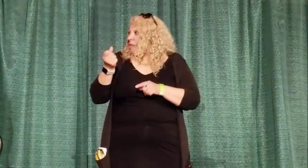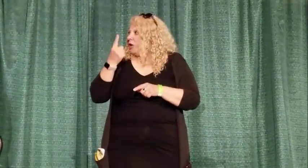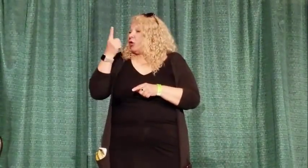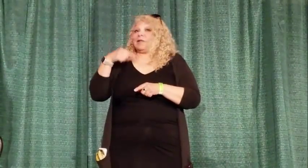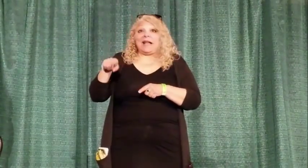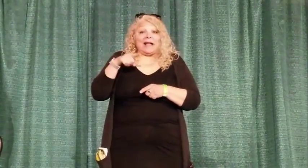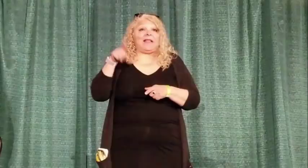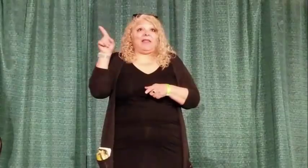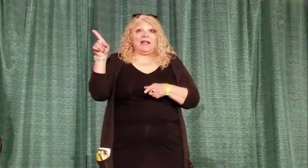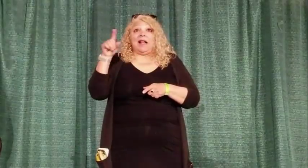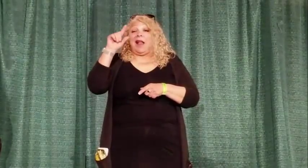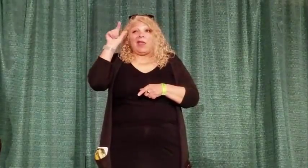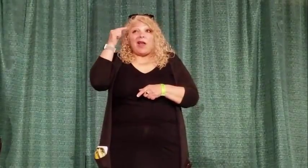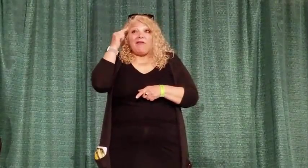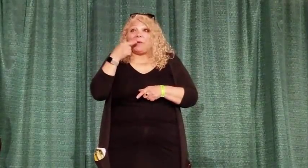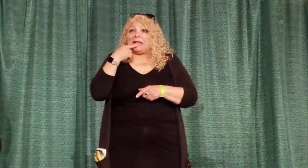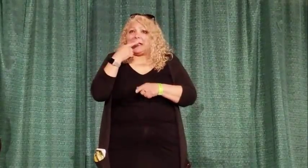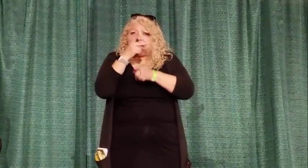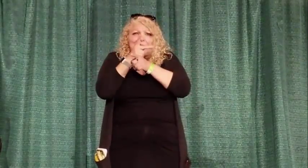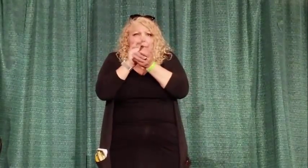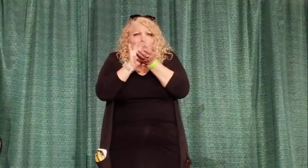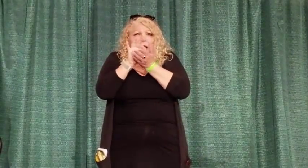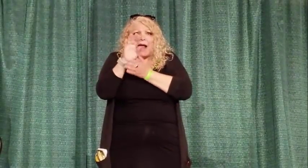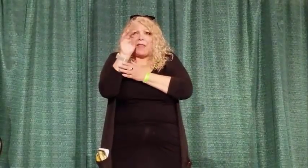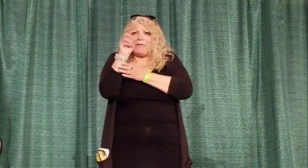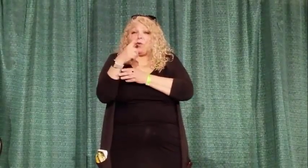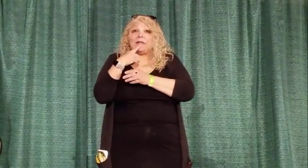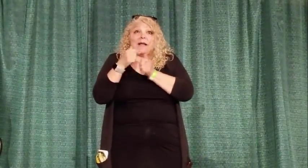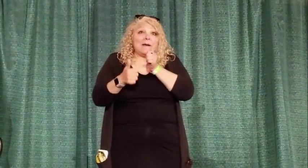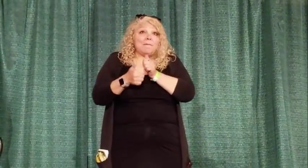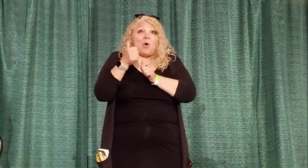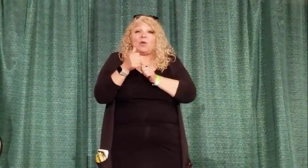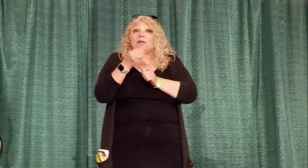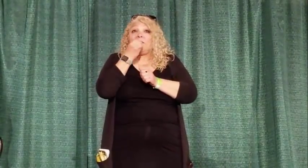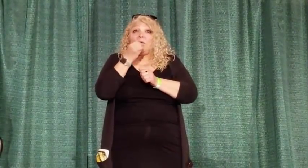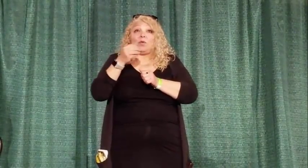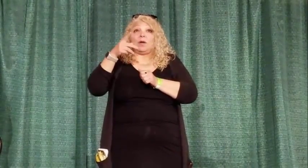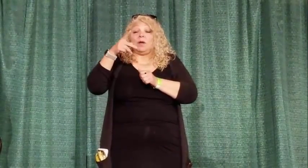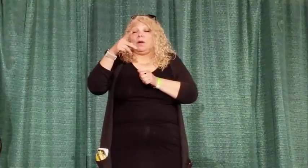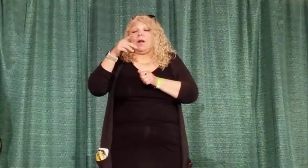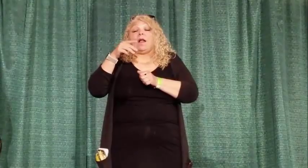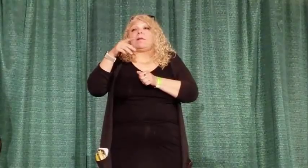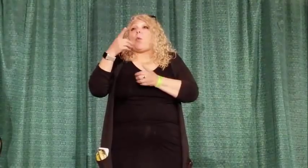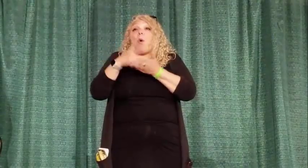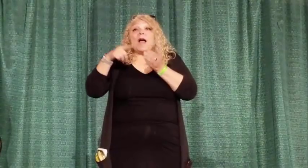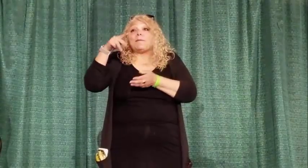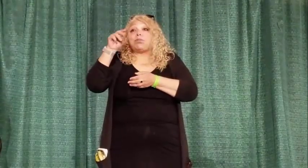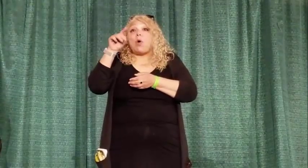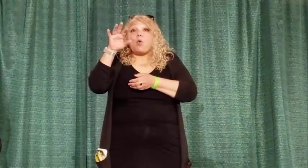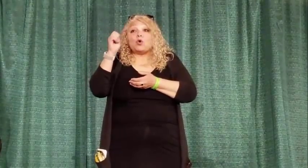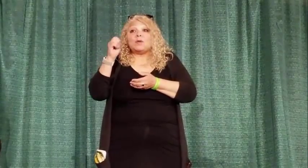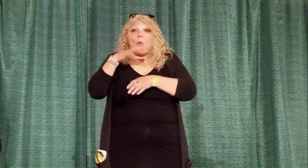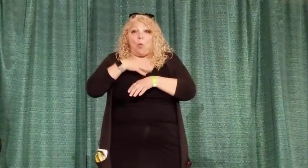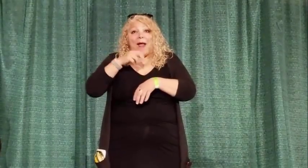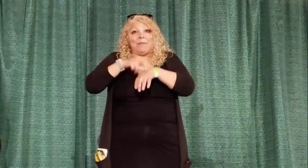they consider, the government keeps track of food, half of the produce consumed in America are white potato products like French fries and chips are